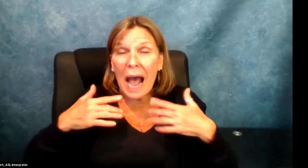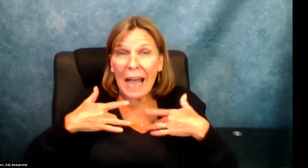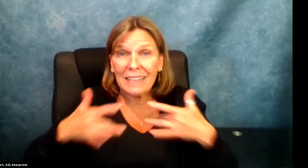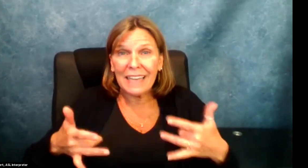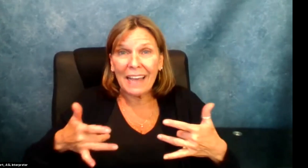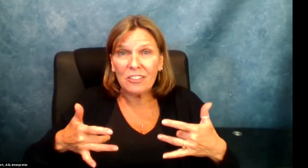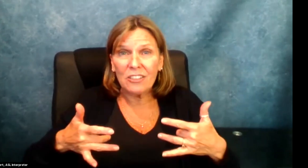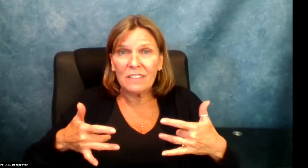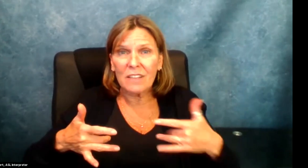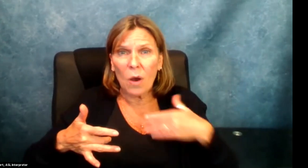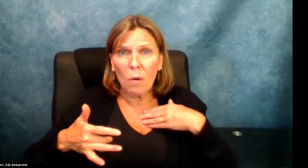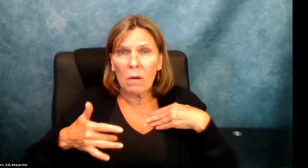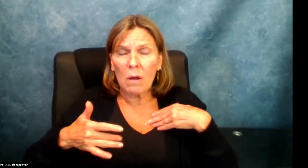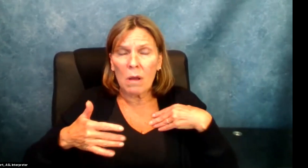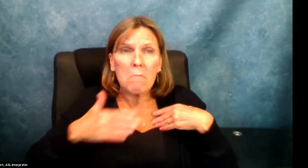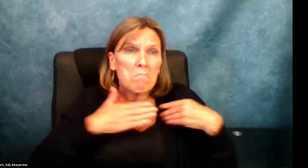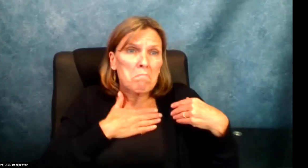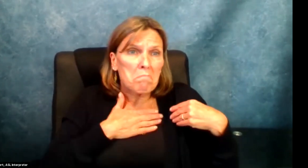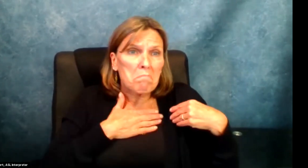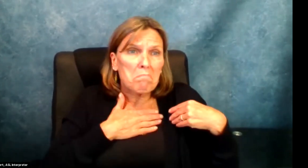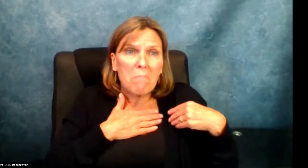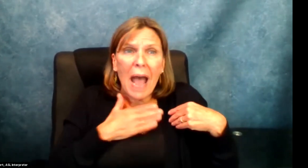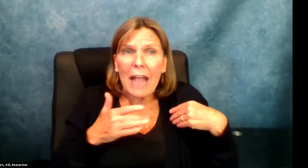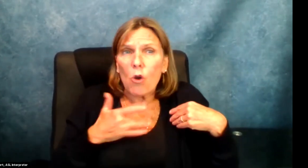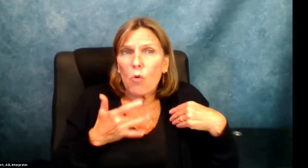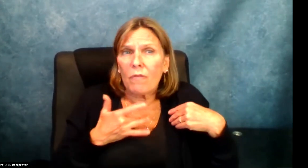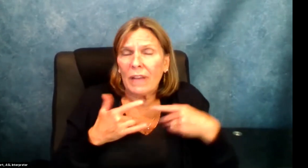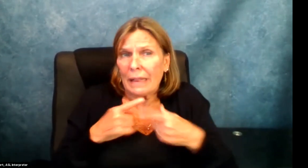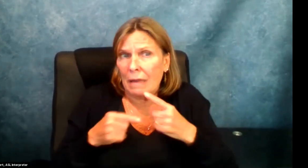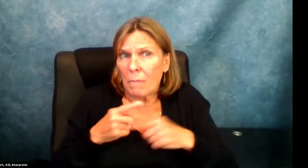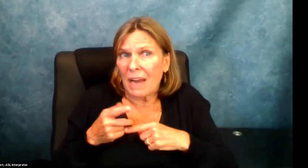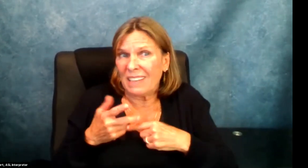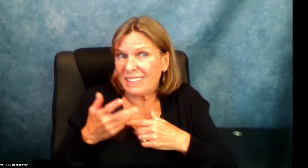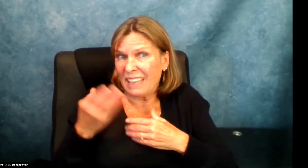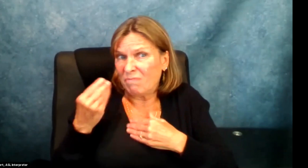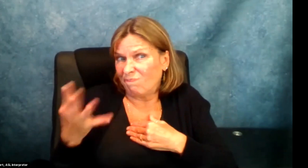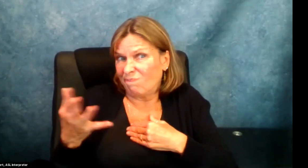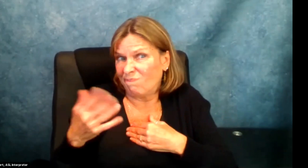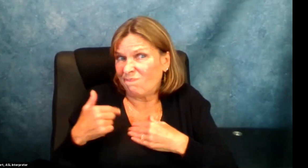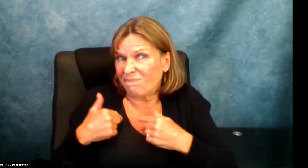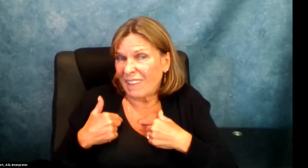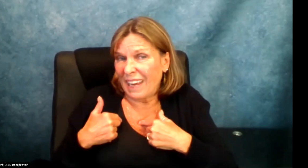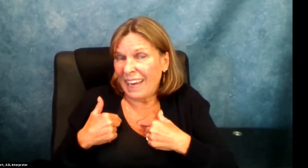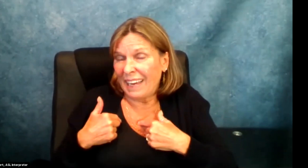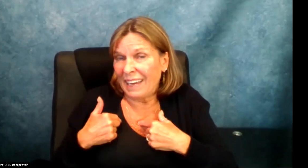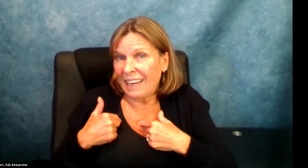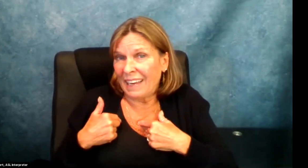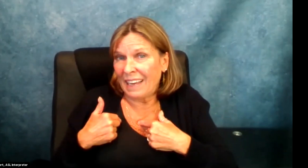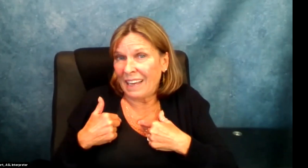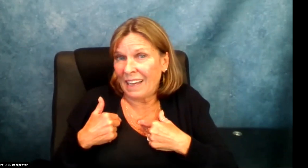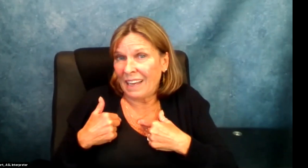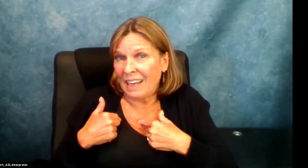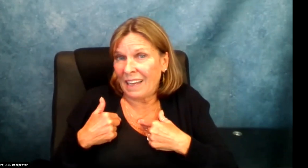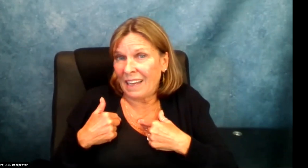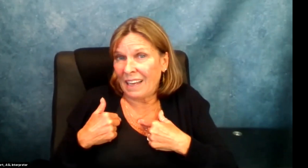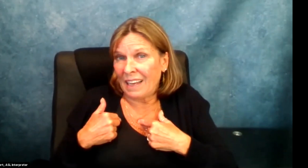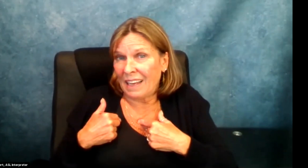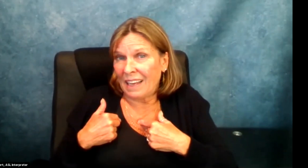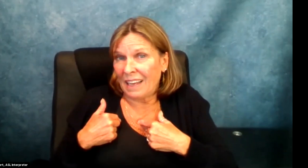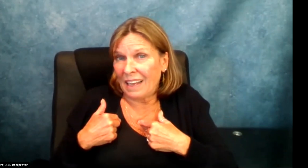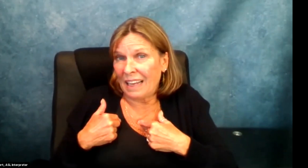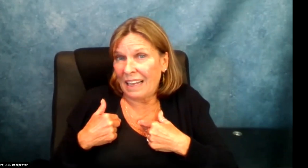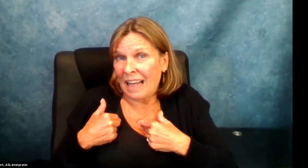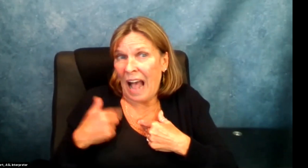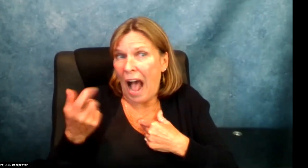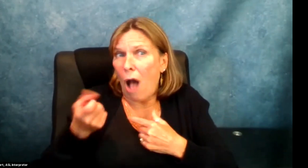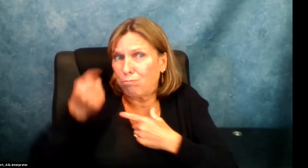own personal feelings about it when I start the conversation and say, hey, this is something that I realize may be a hard conversation.